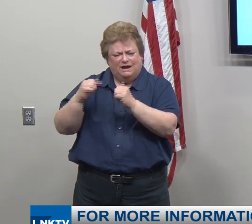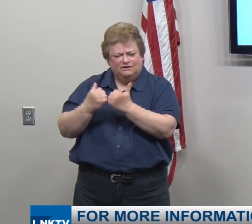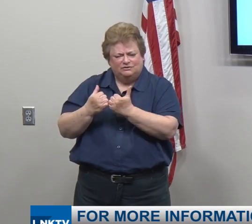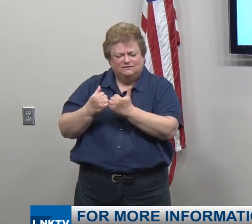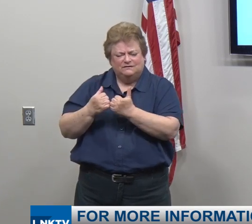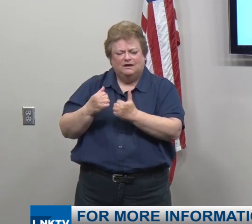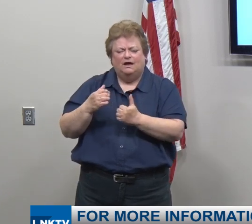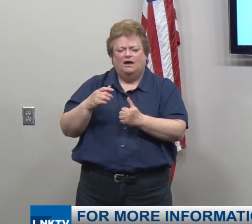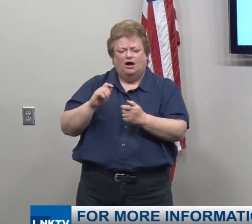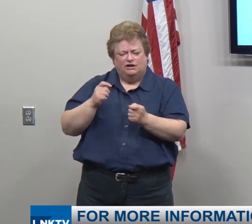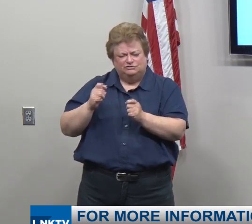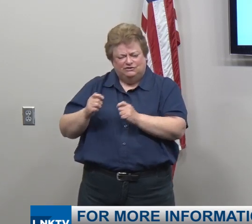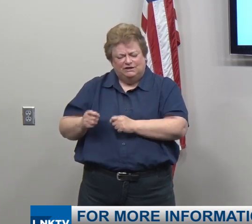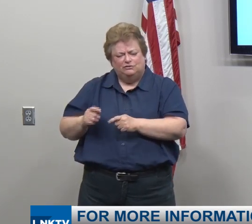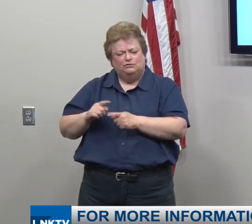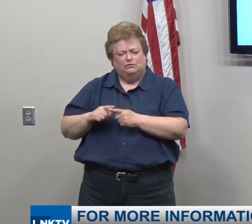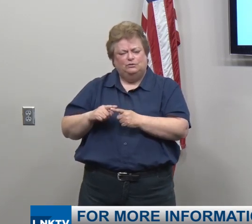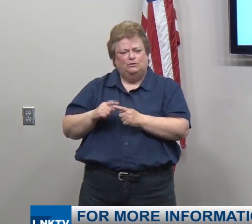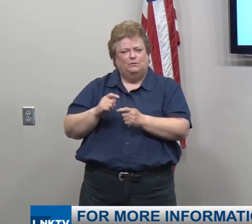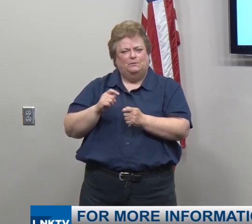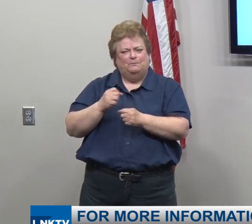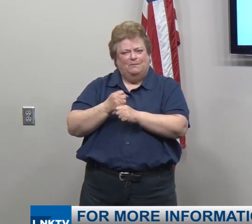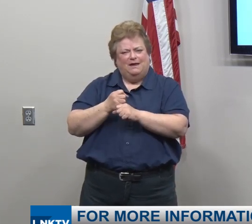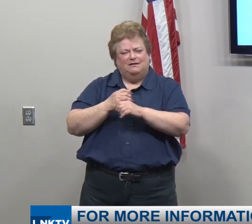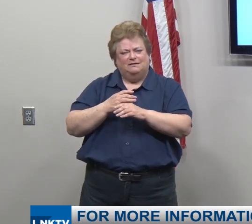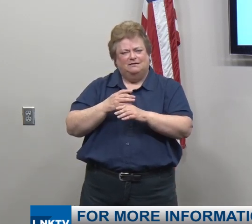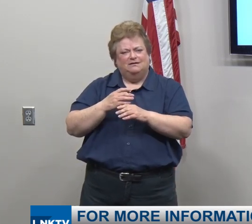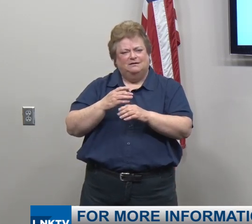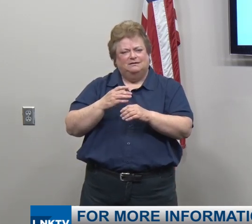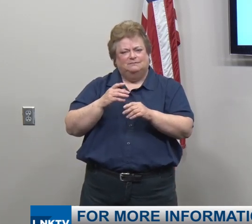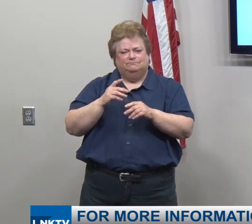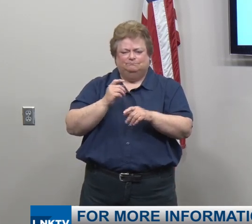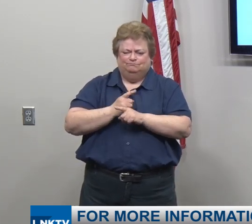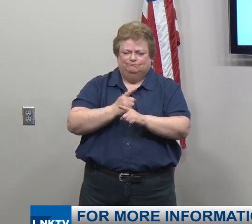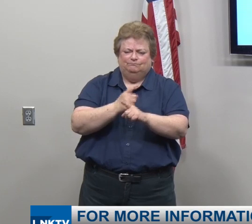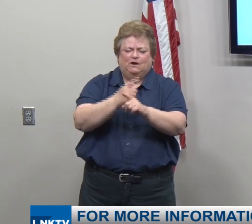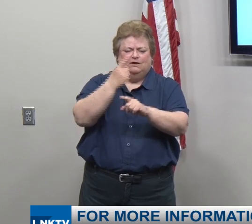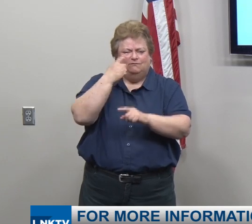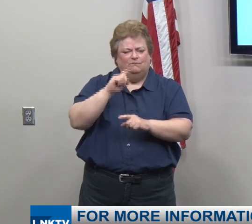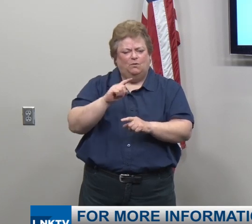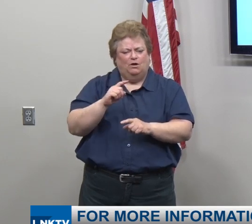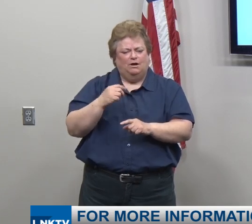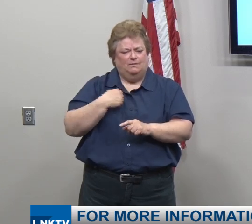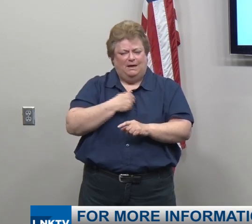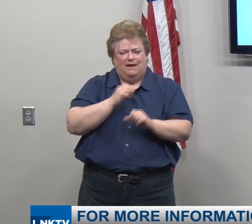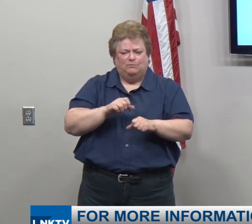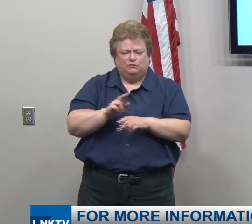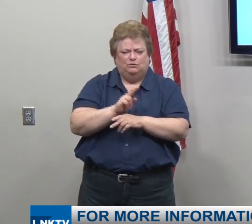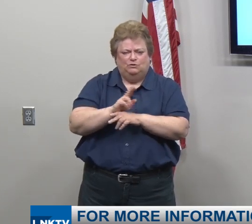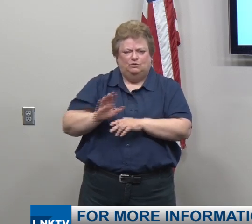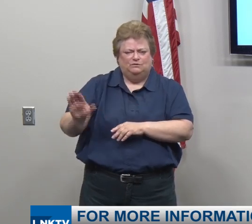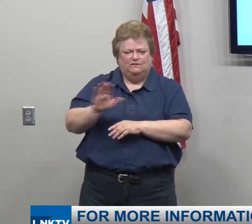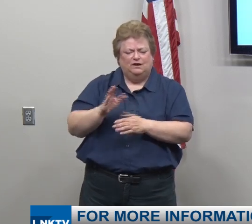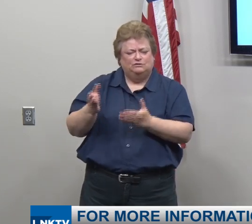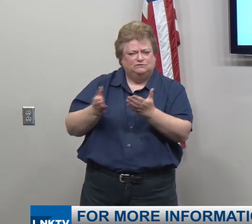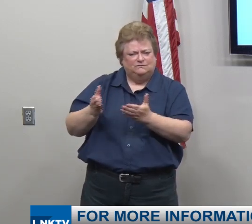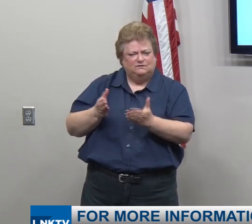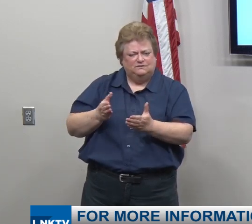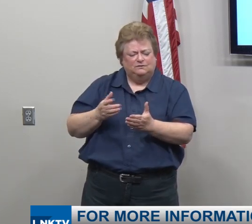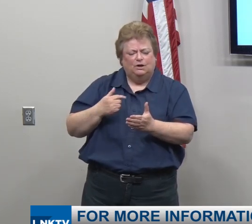and adding protections in order to maintain essential services. Along with them, we must all do our part in this